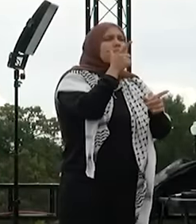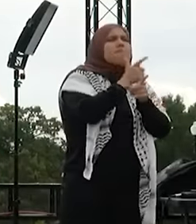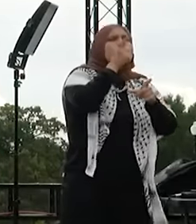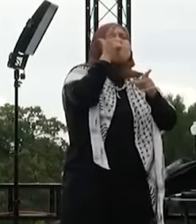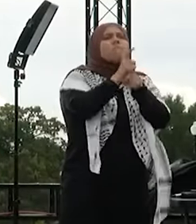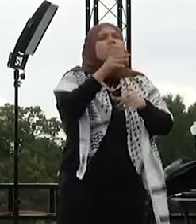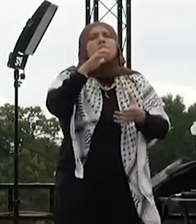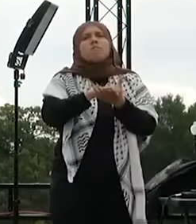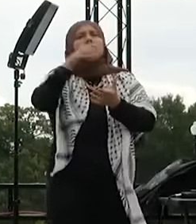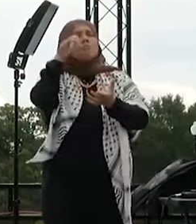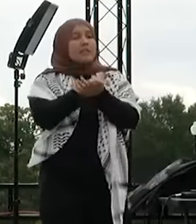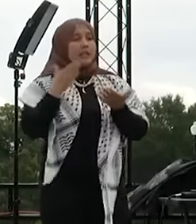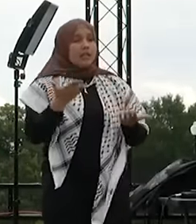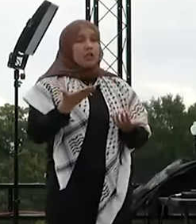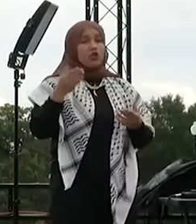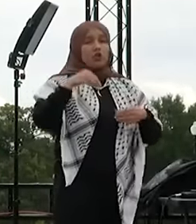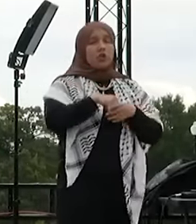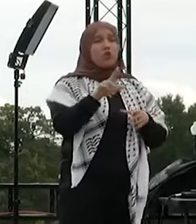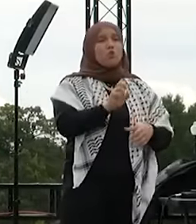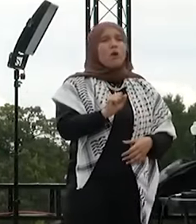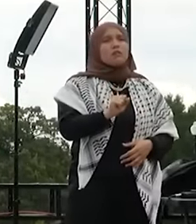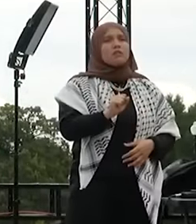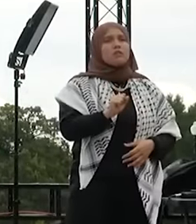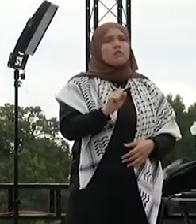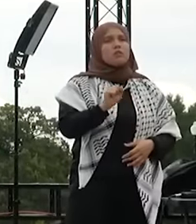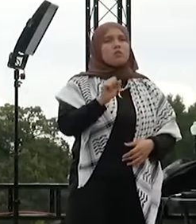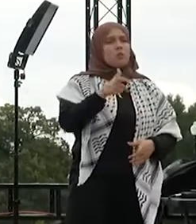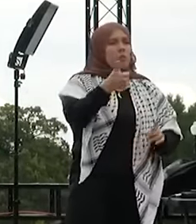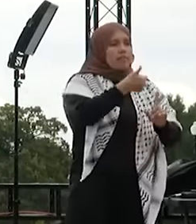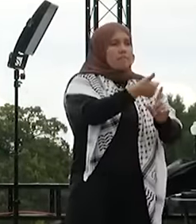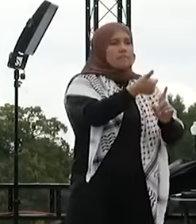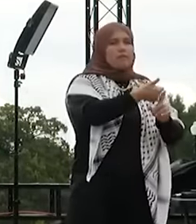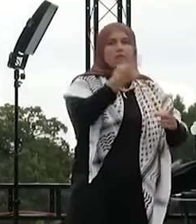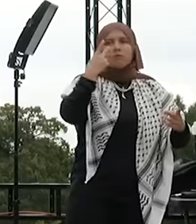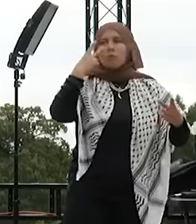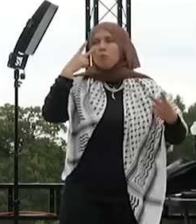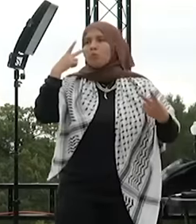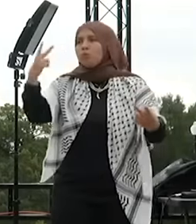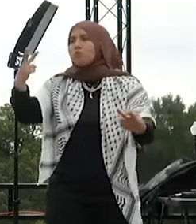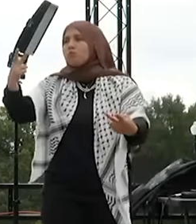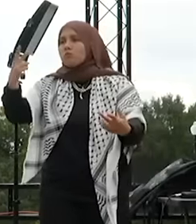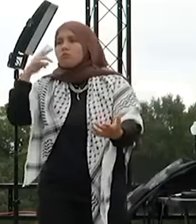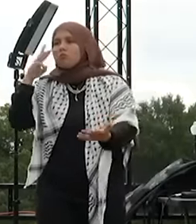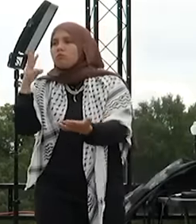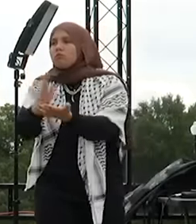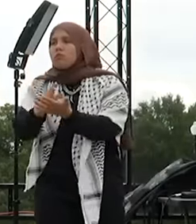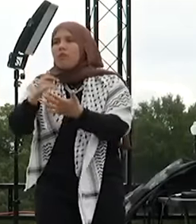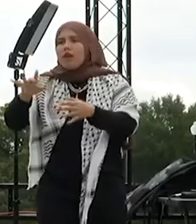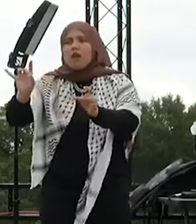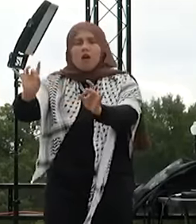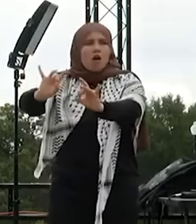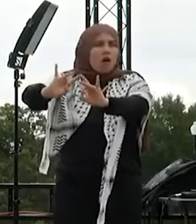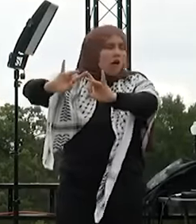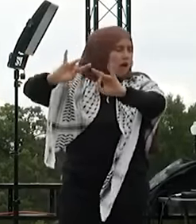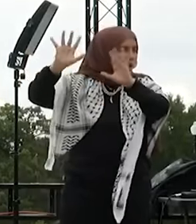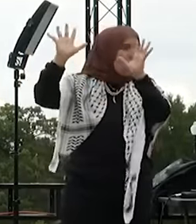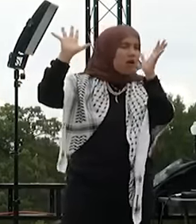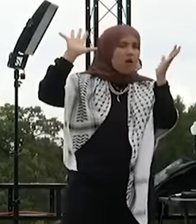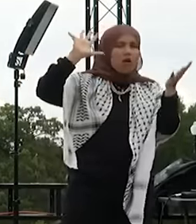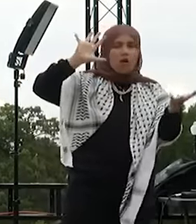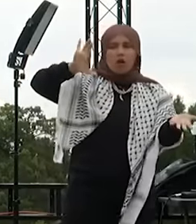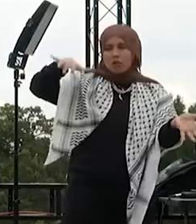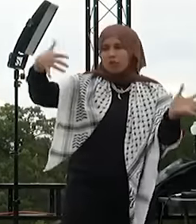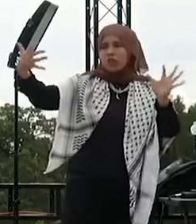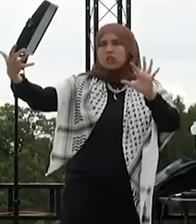are amongst us here in the United States have witnessed that massive cruelty, have witnessed